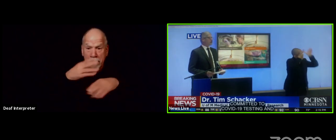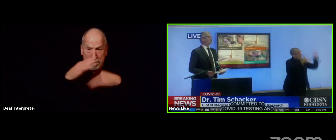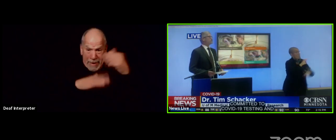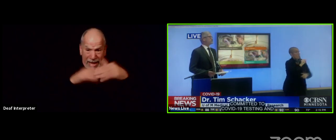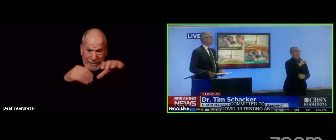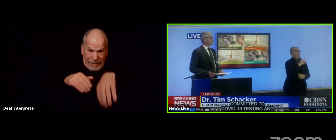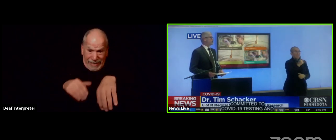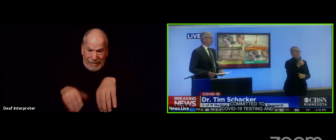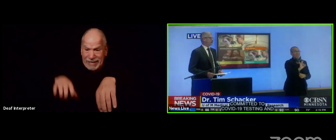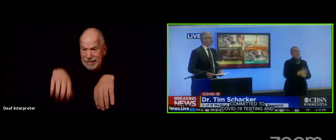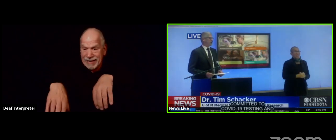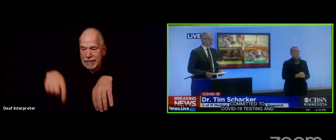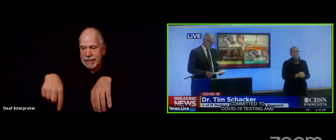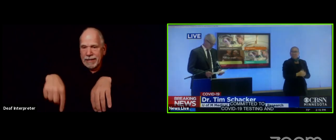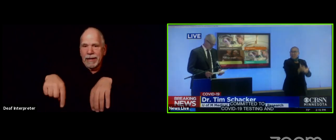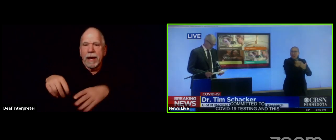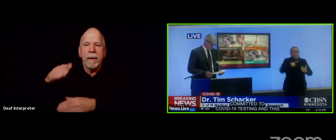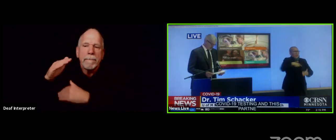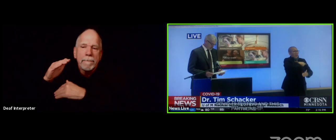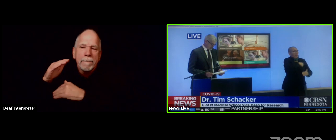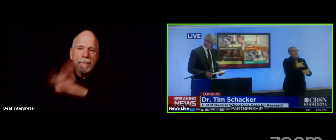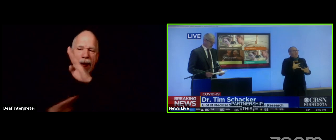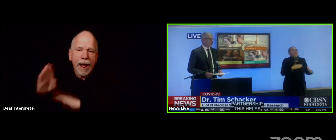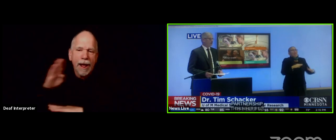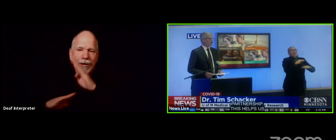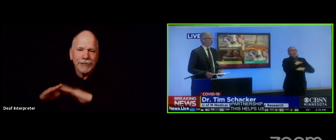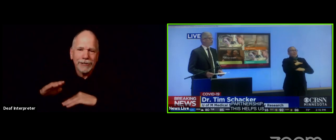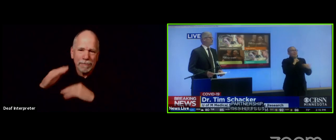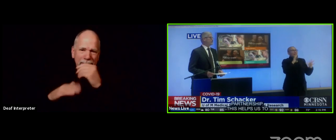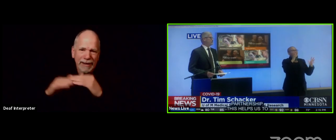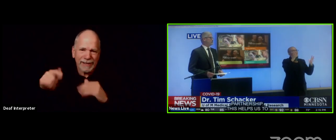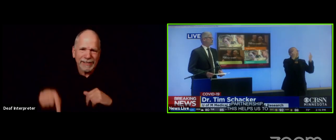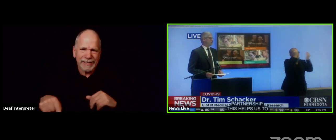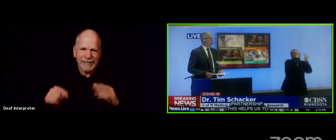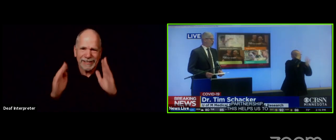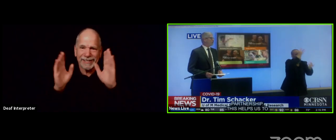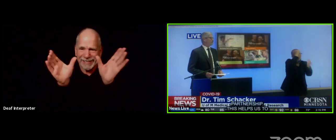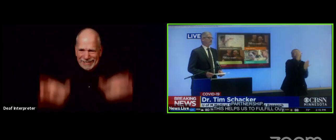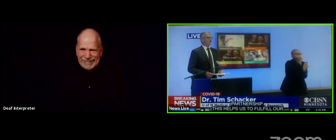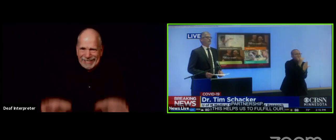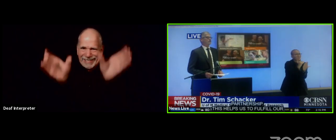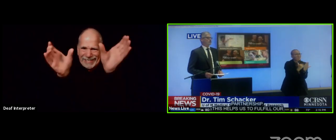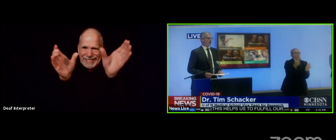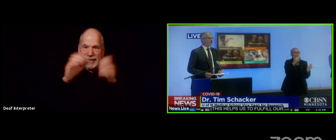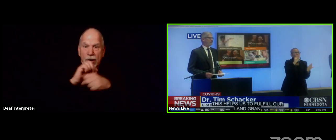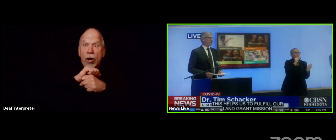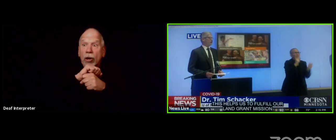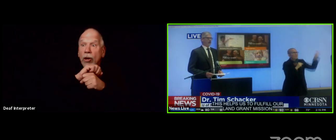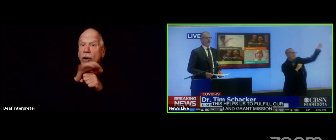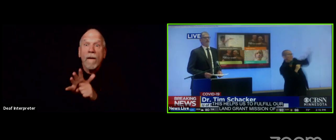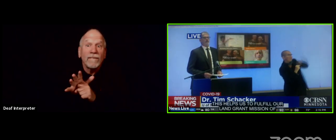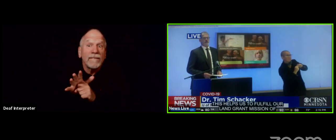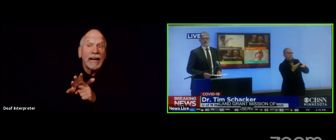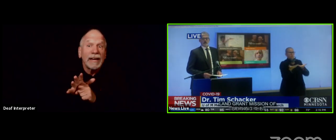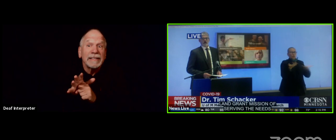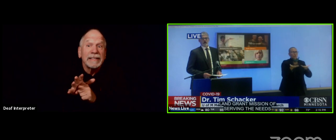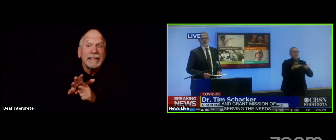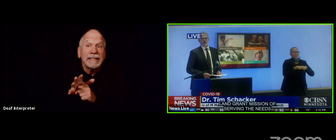This helps us to fulfill our land grant mission of serving the needs of all of Minnesotans whenever and